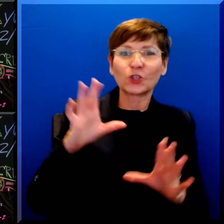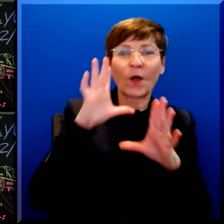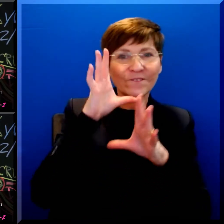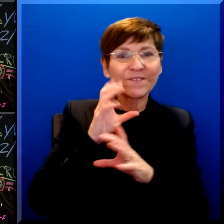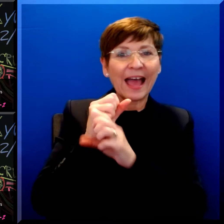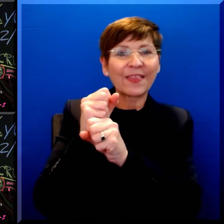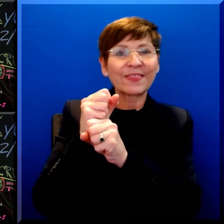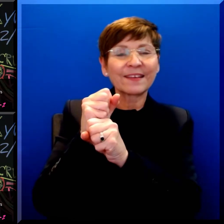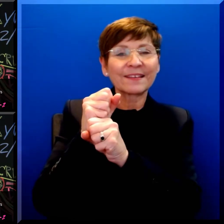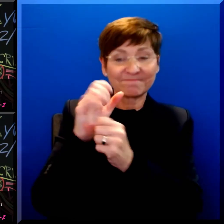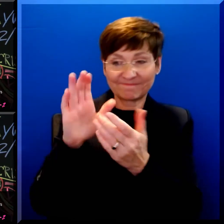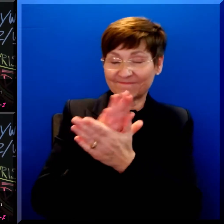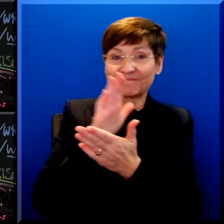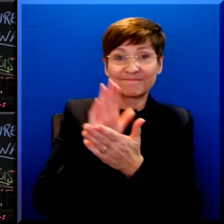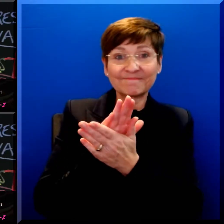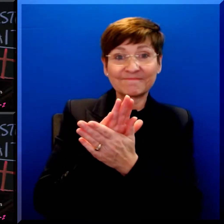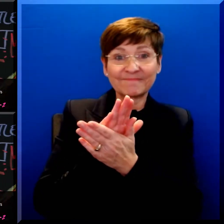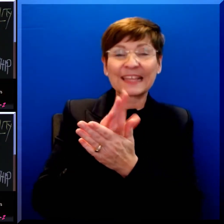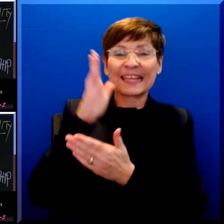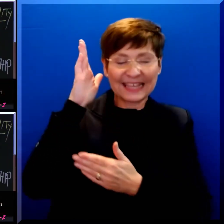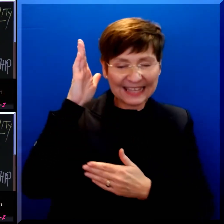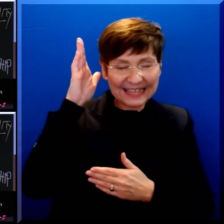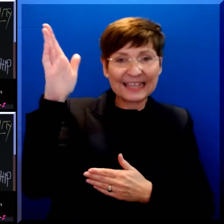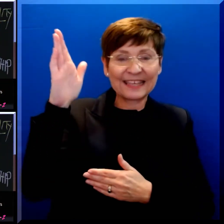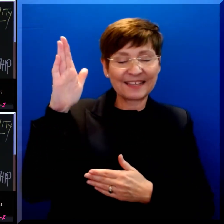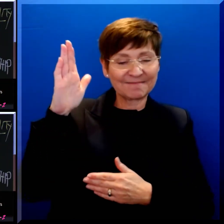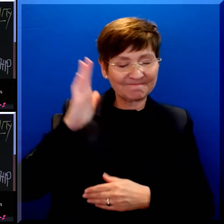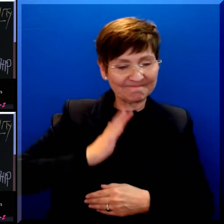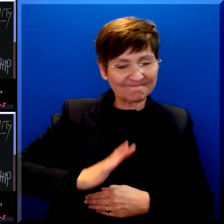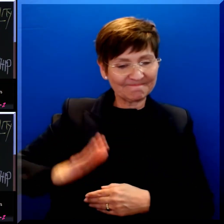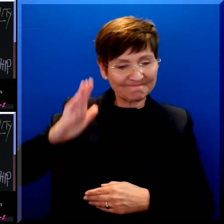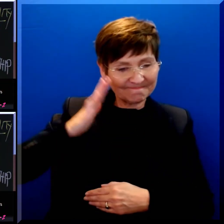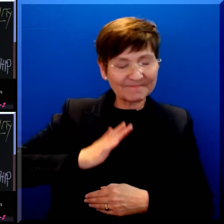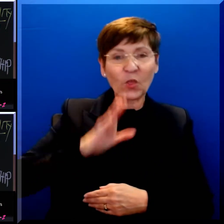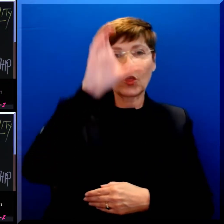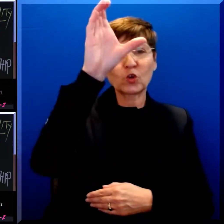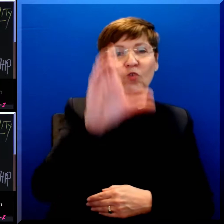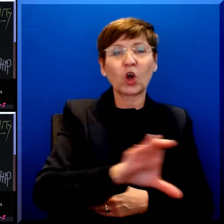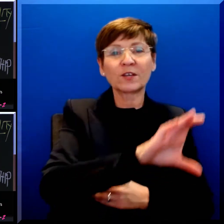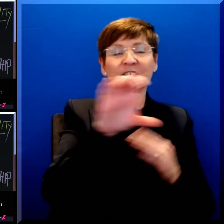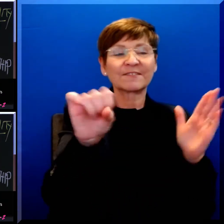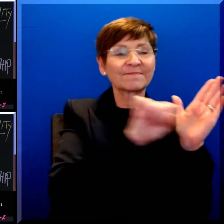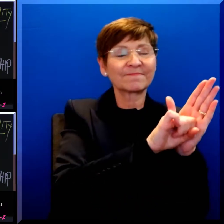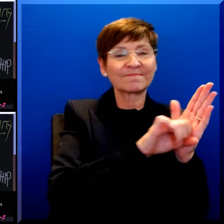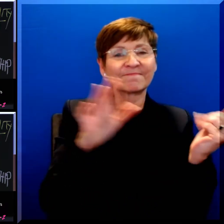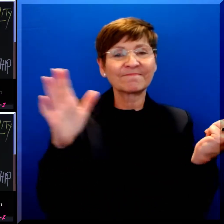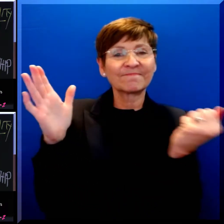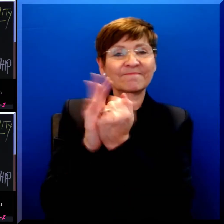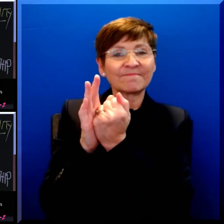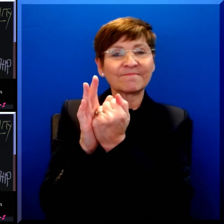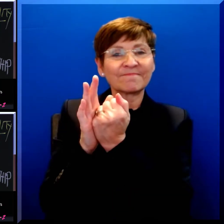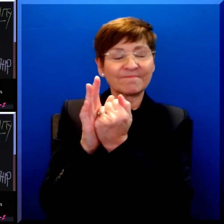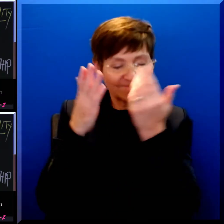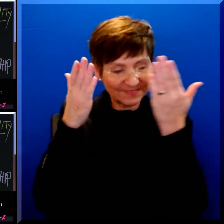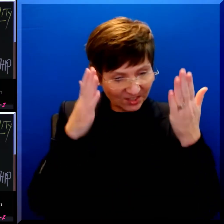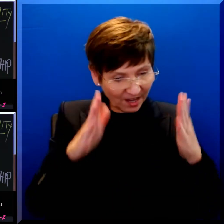the joy set before him, what's it say, church? He endured the cross, scorning its shame, and he sat